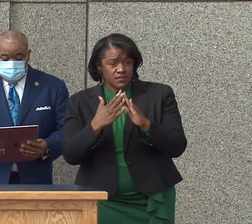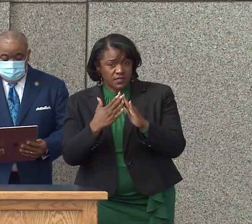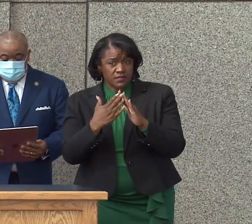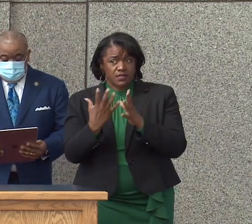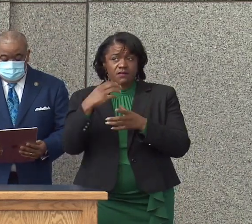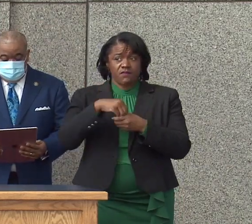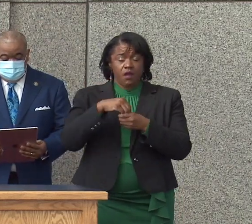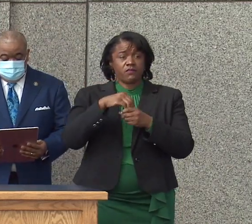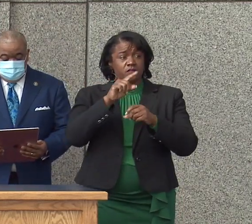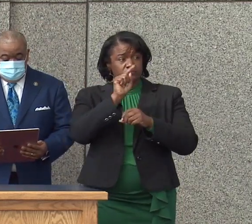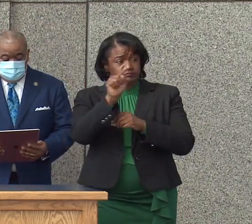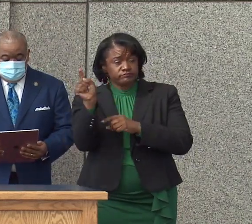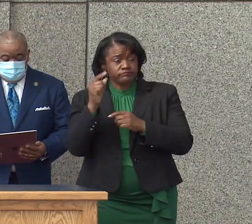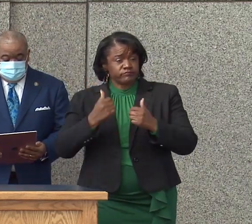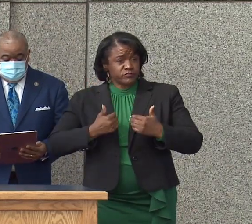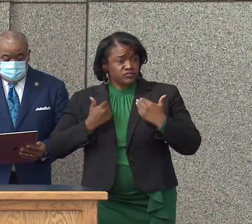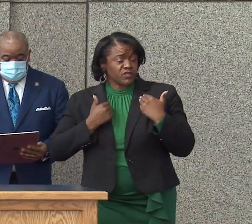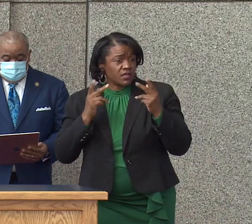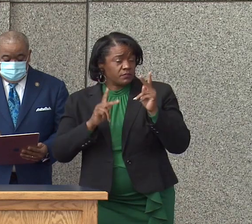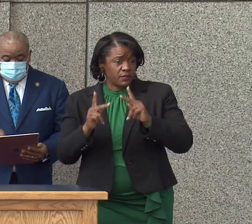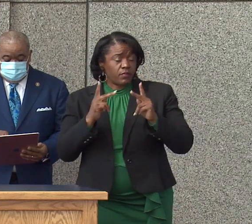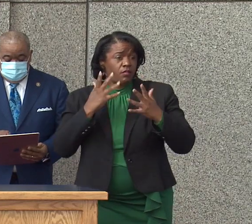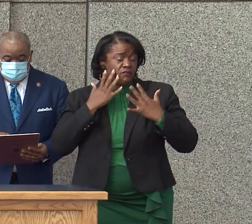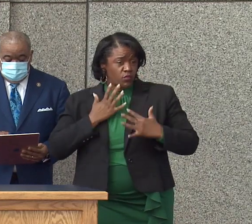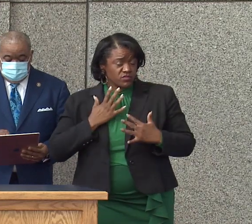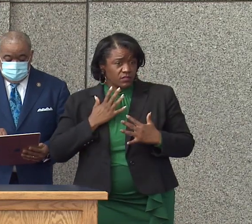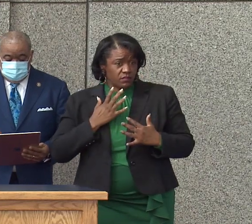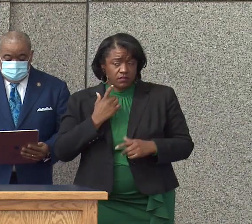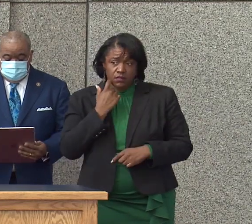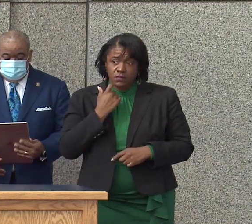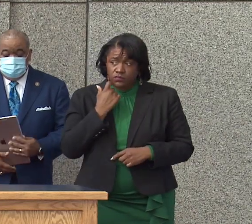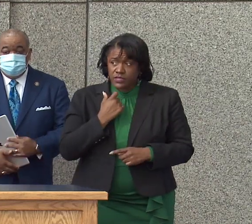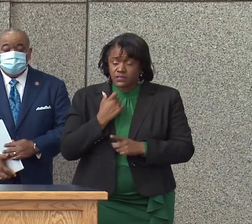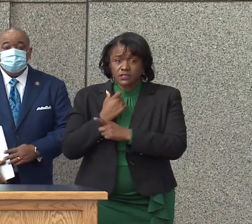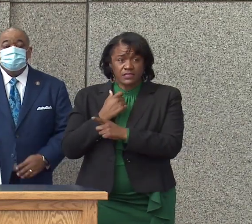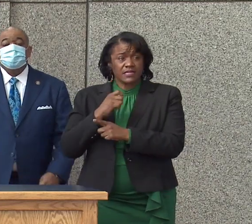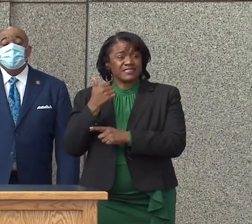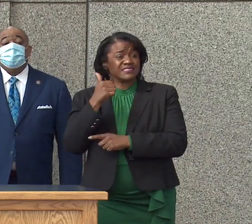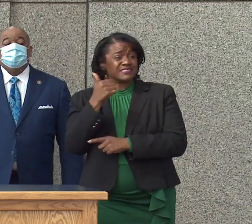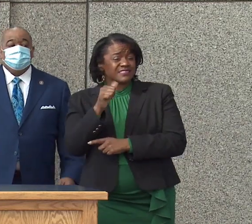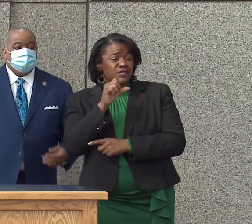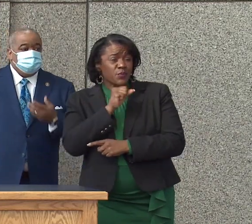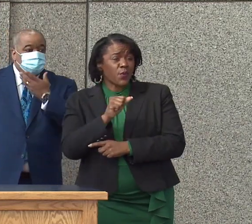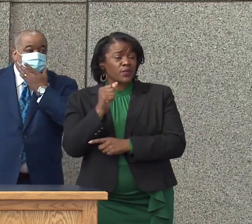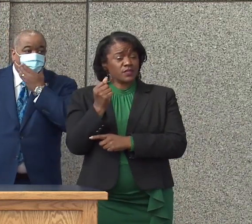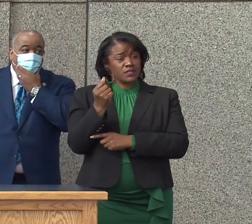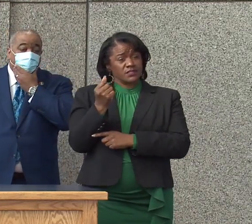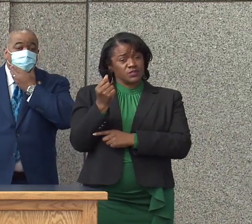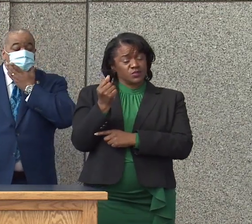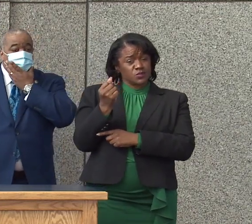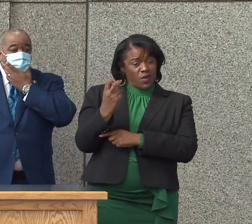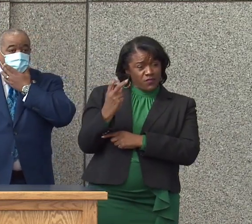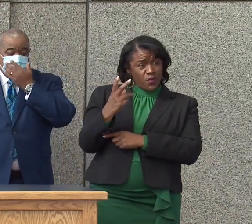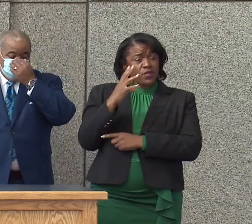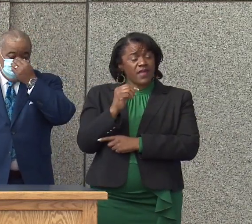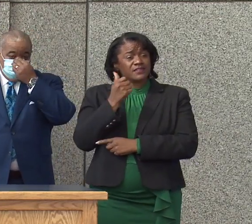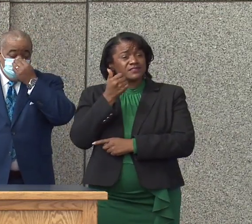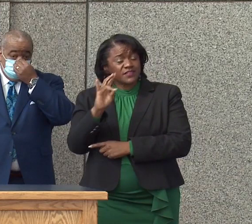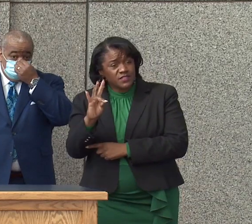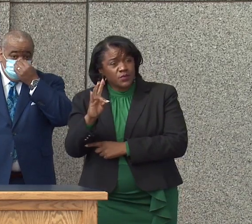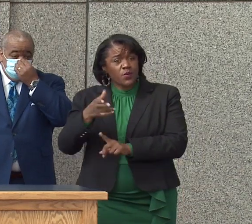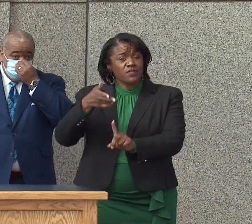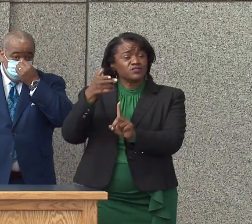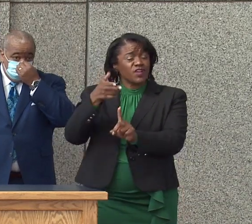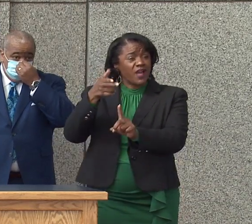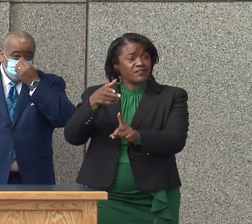involved quite a few young people, unfortunately. In recent days, we've seen a 10-year-old, 12-year-old, and 17-year-old be